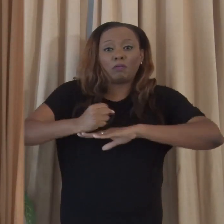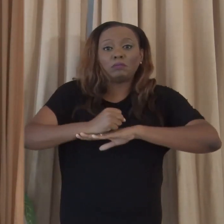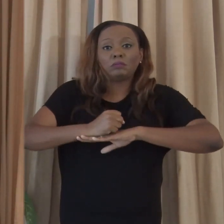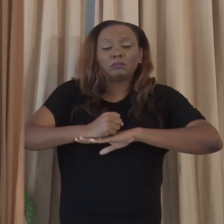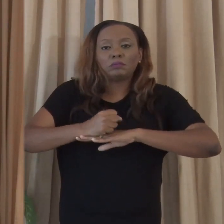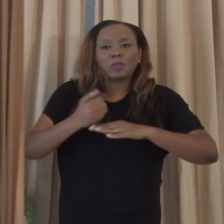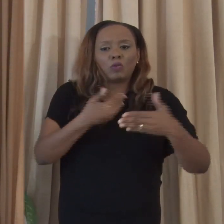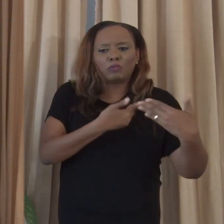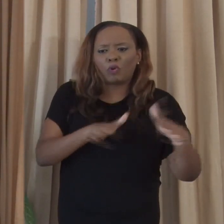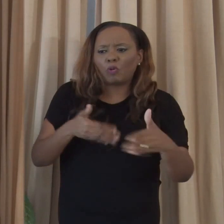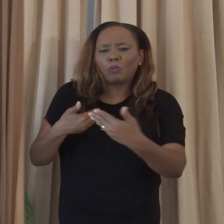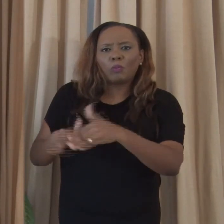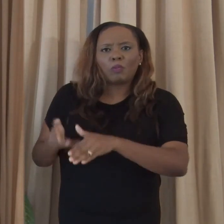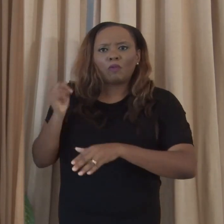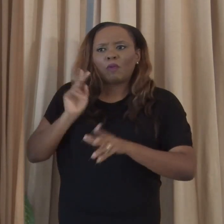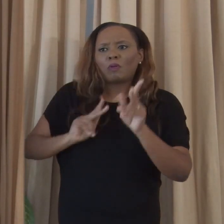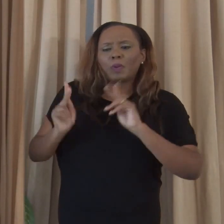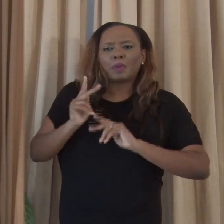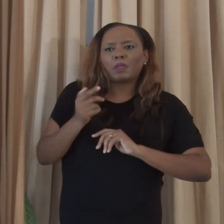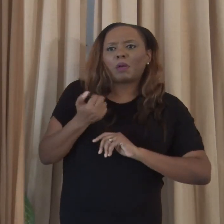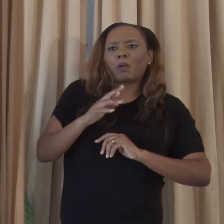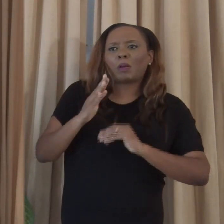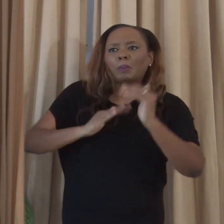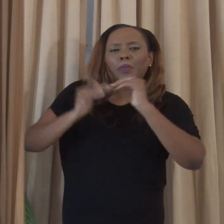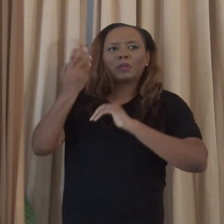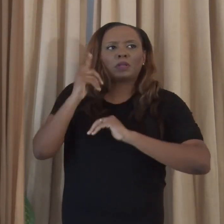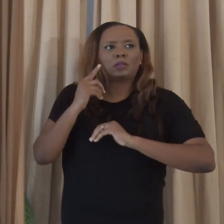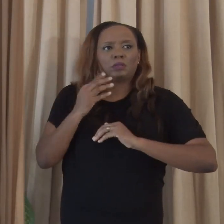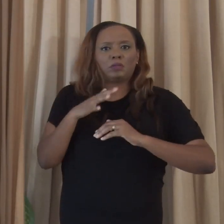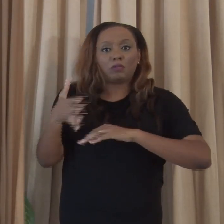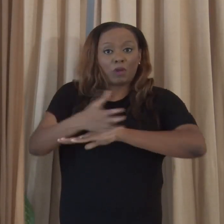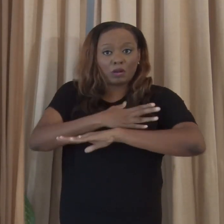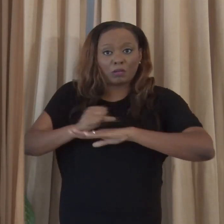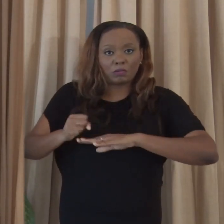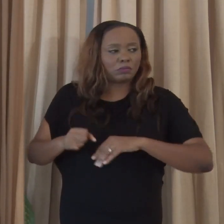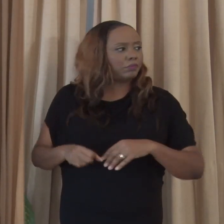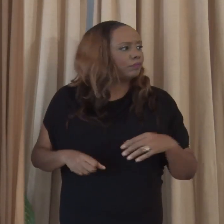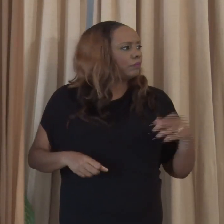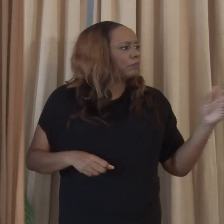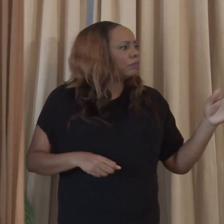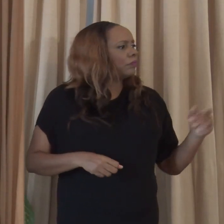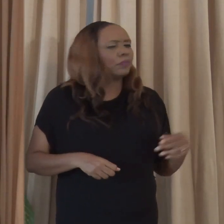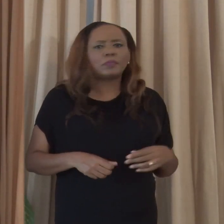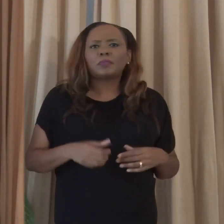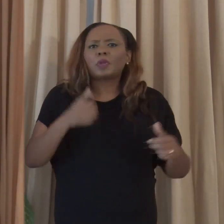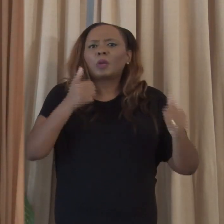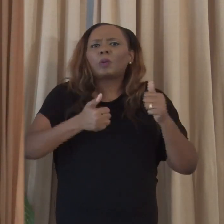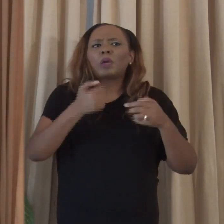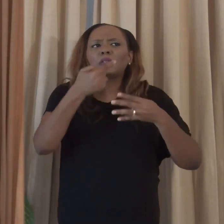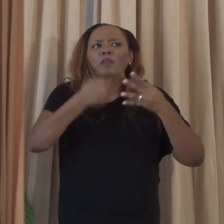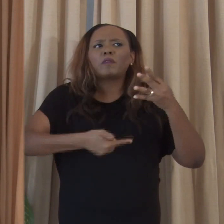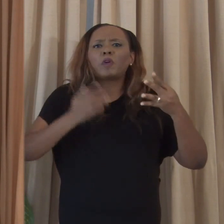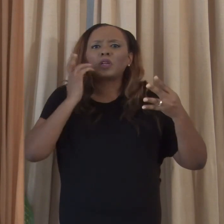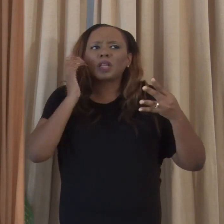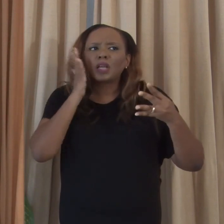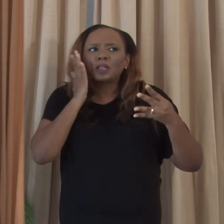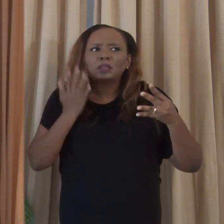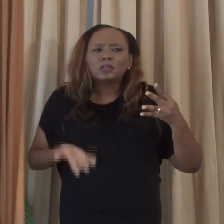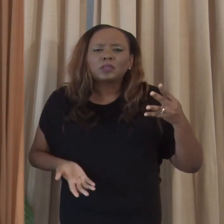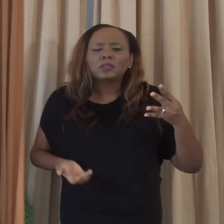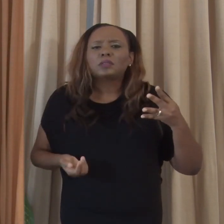quarantine facilities available otherwise. Which 4 are those hotels?